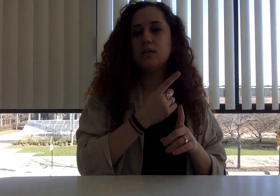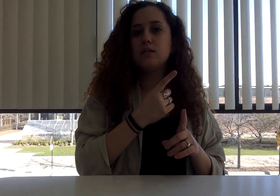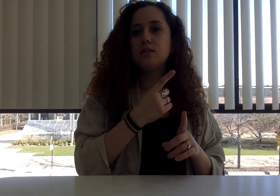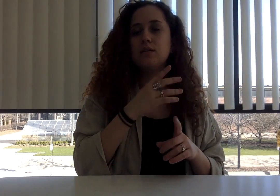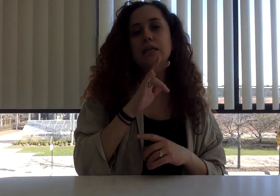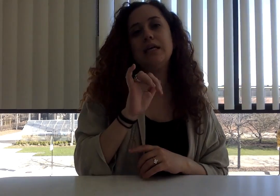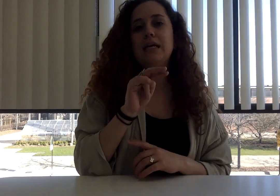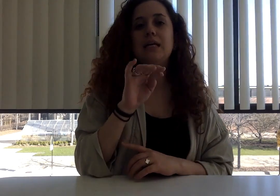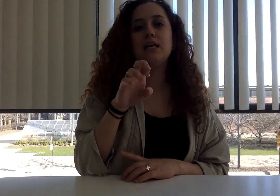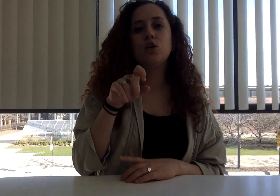1.